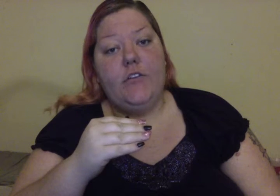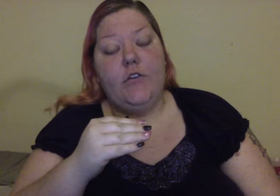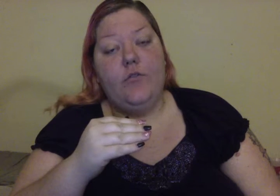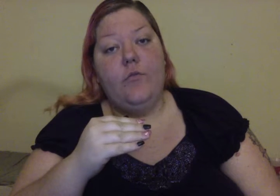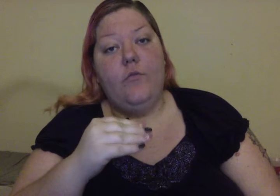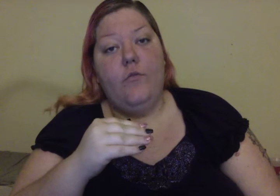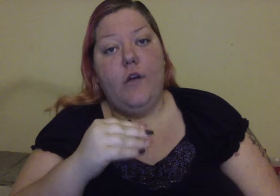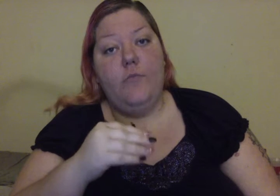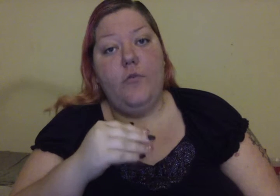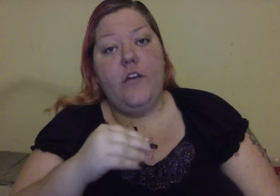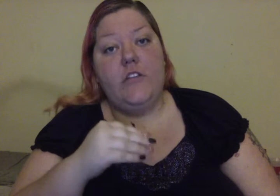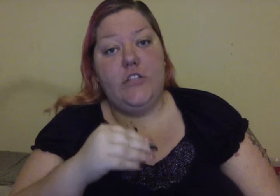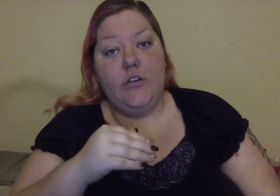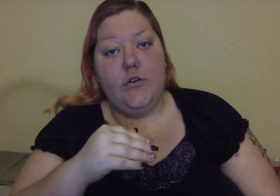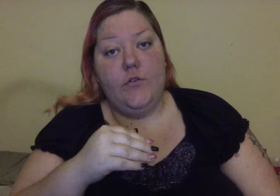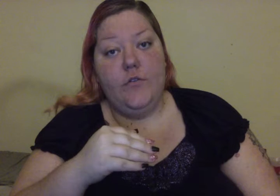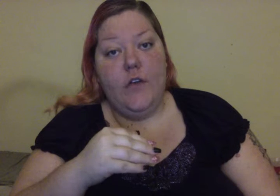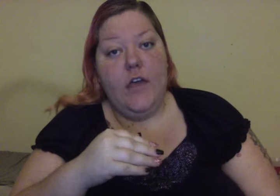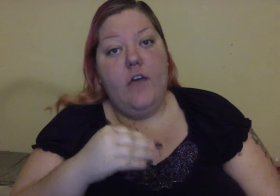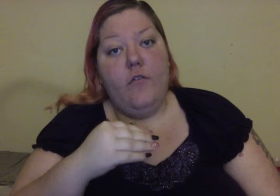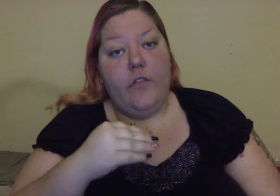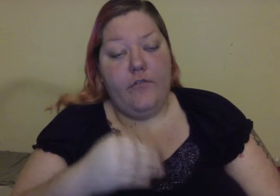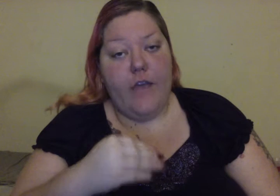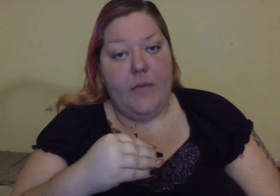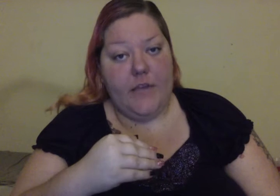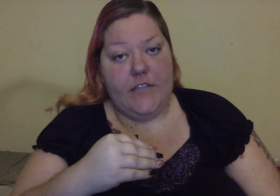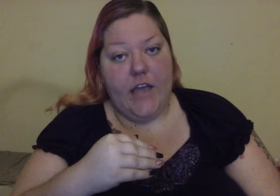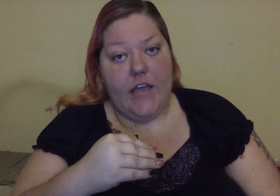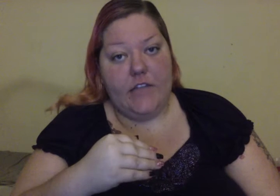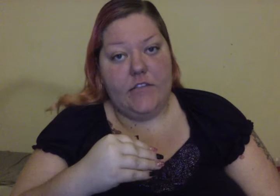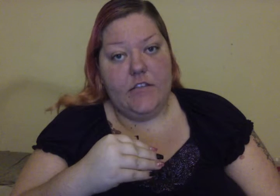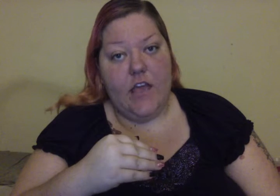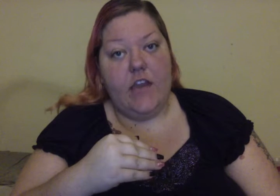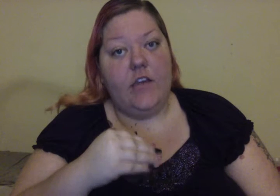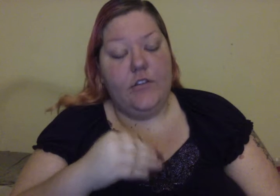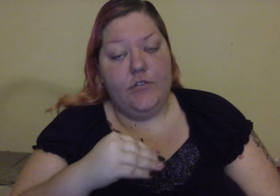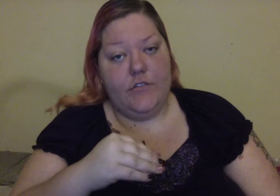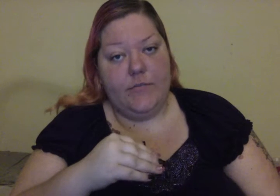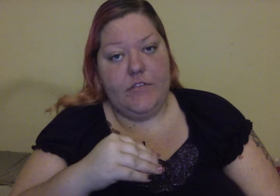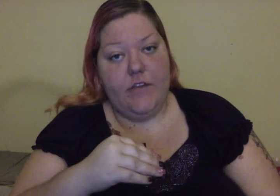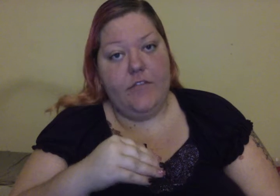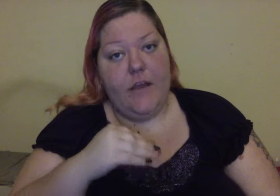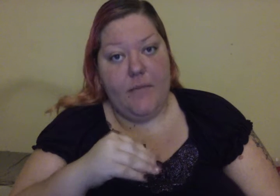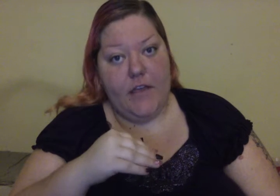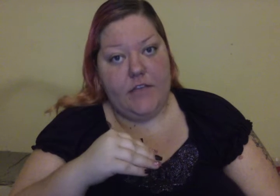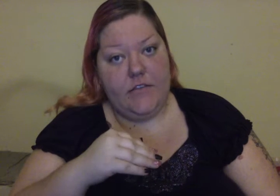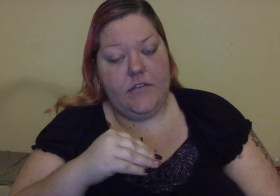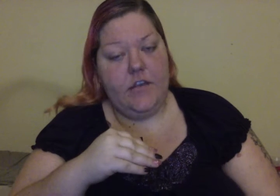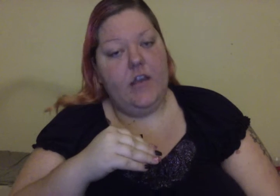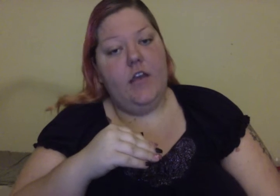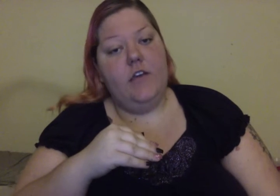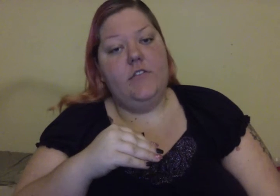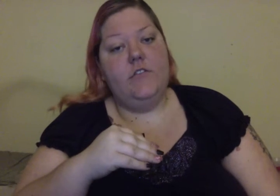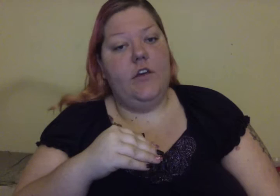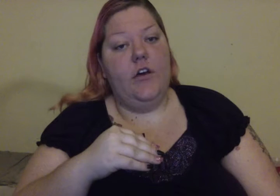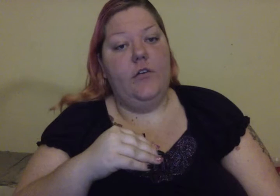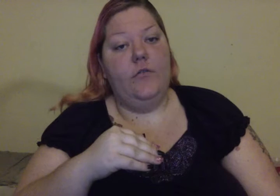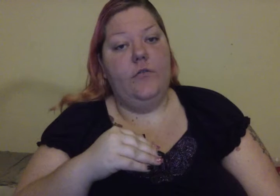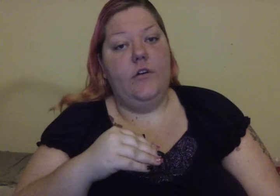to 1.2 for the family signs and include some stuff that I missed. So